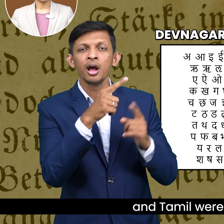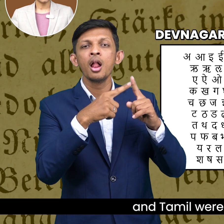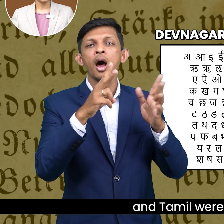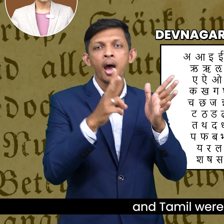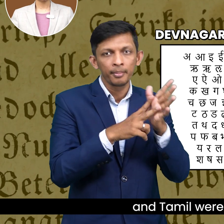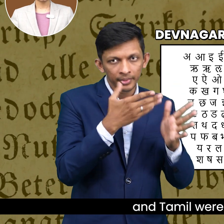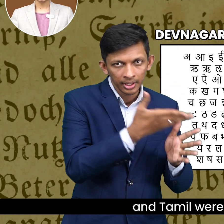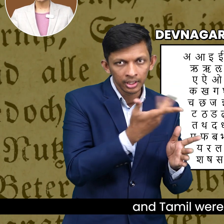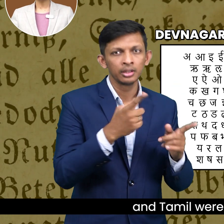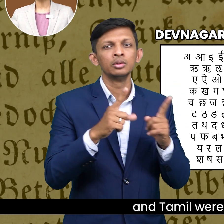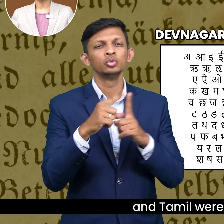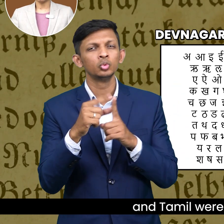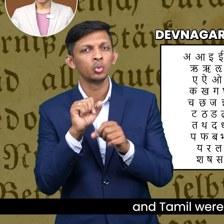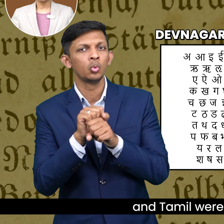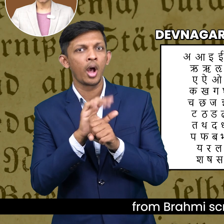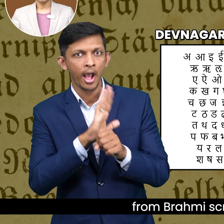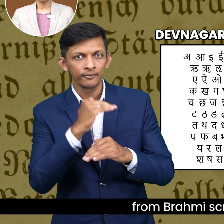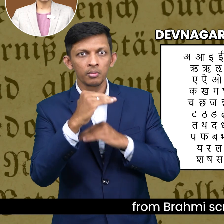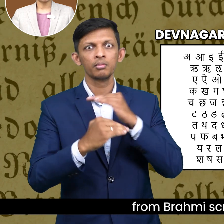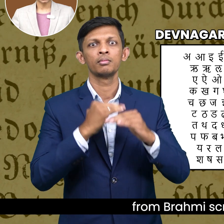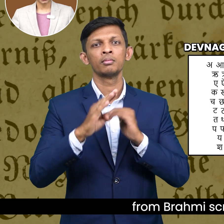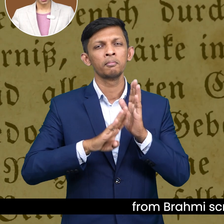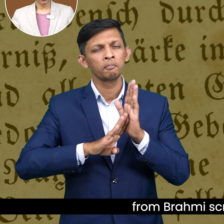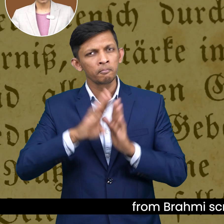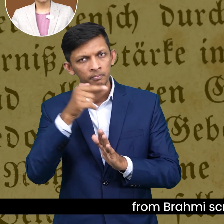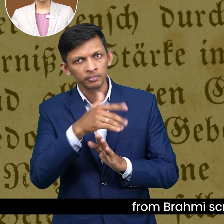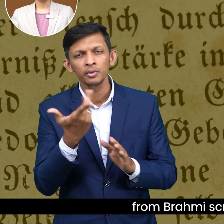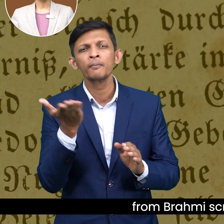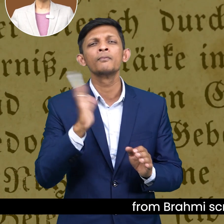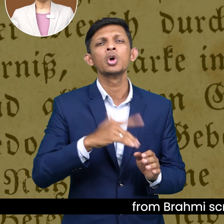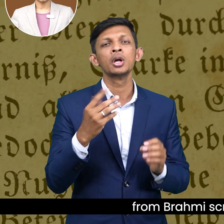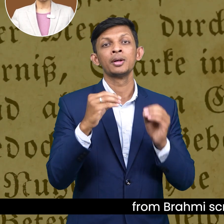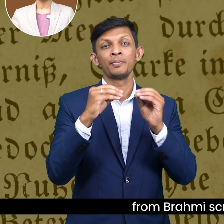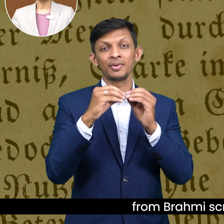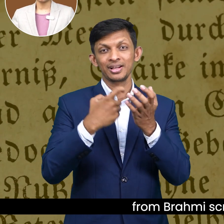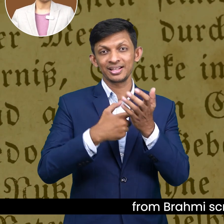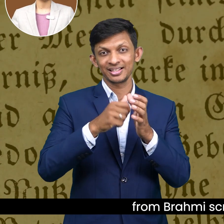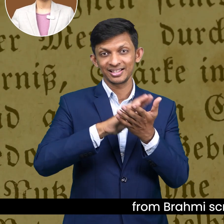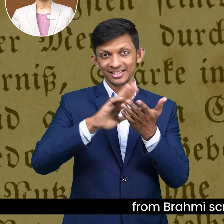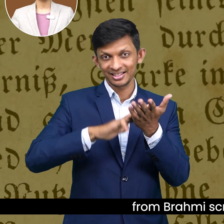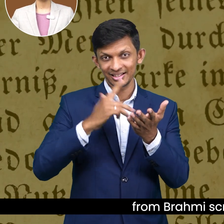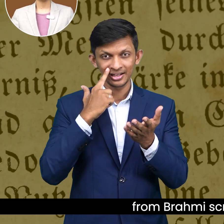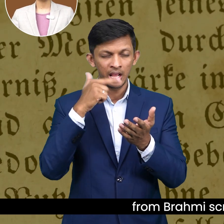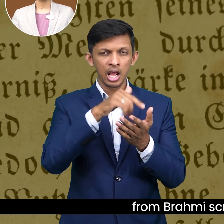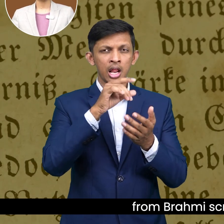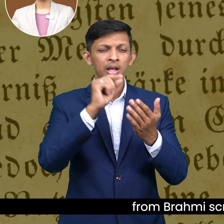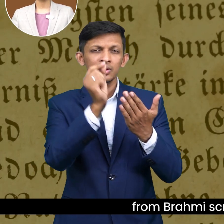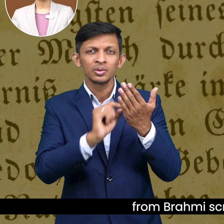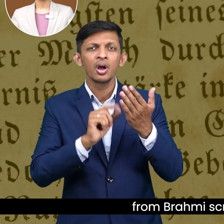and Tamil were actually developed from Brahmi script used by Ashoka.